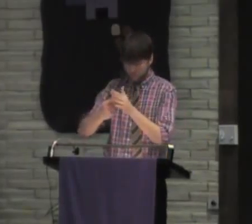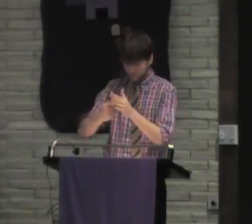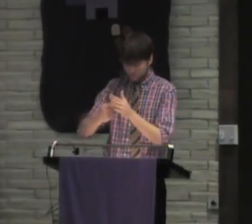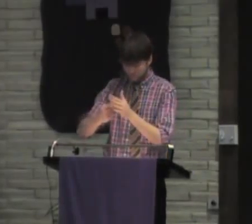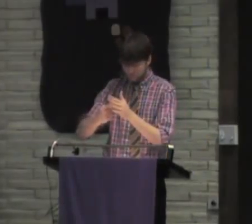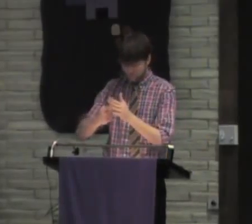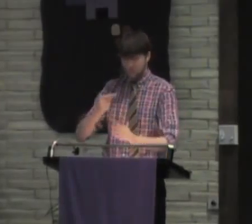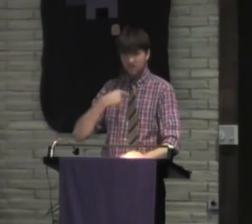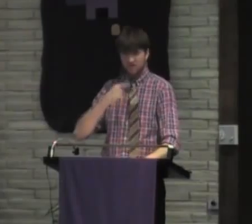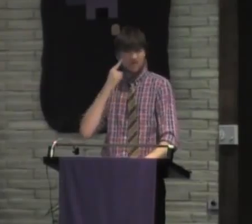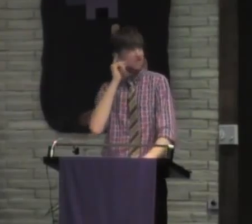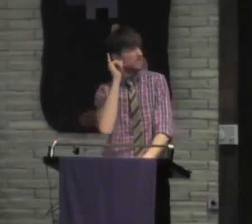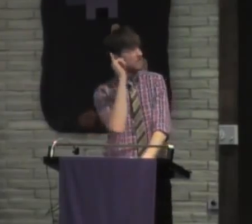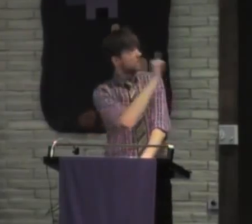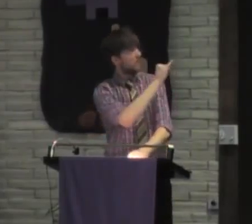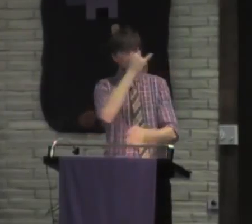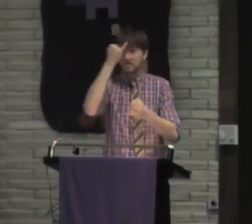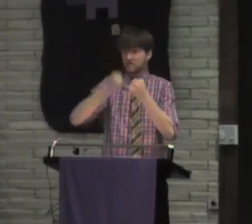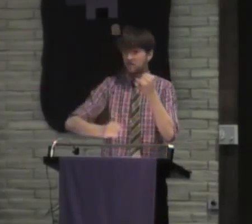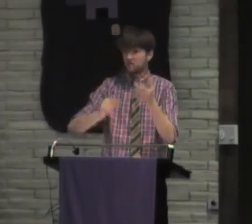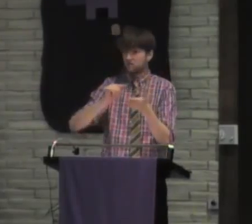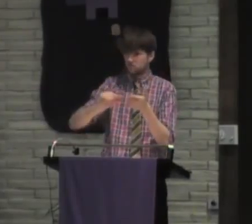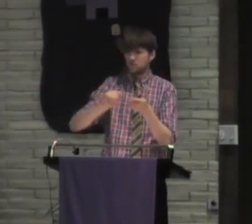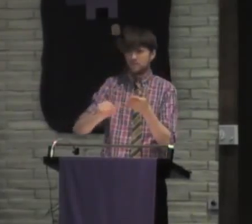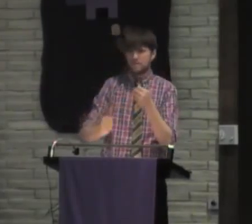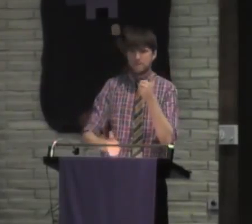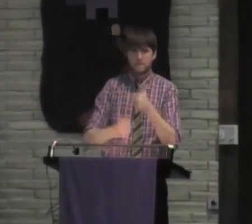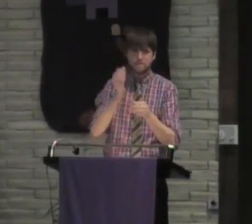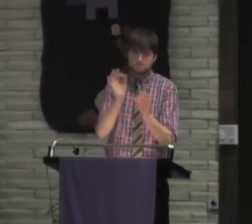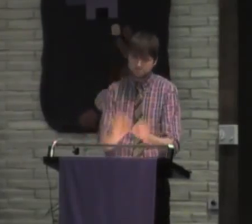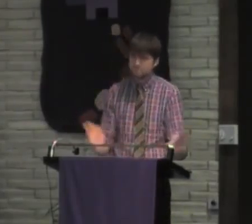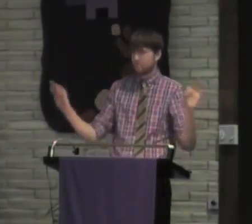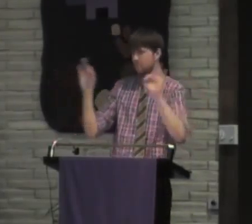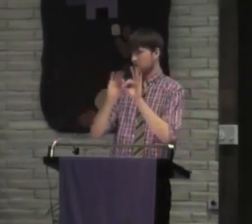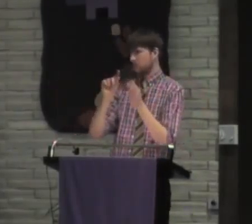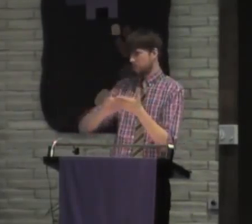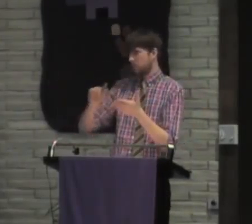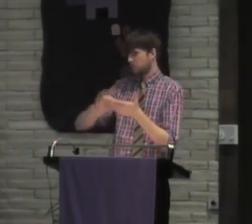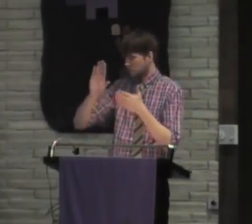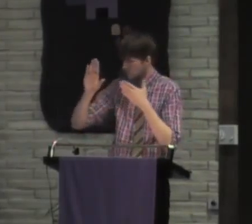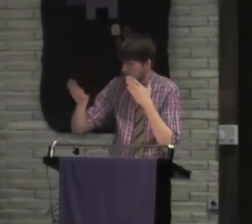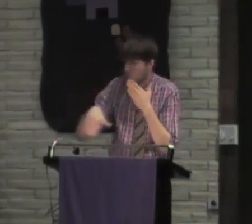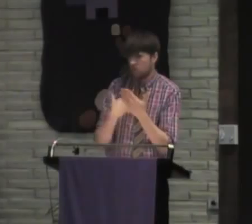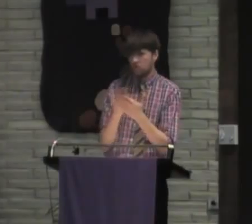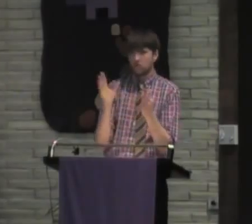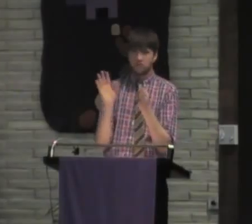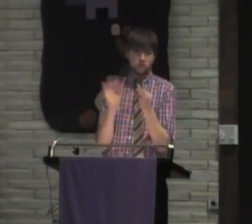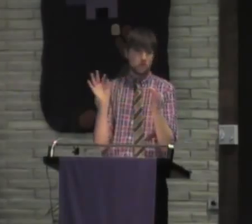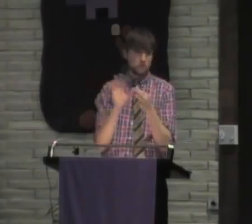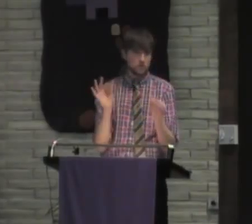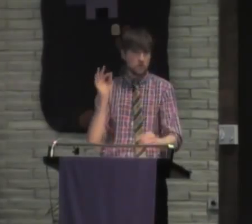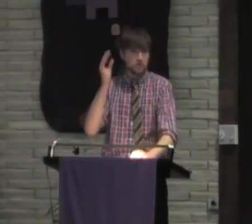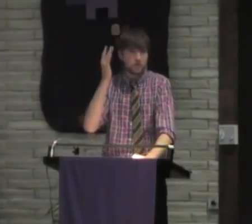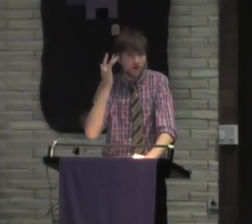So that's how the process really works. You see in the final verses, the very important verses,